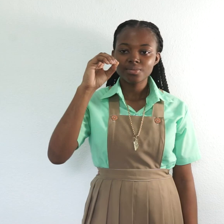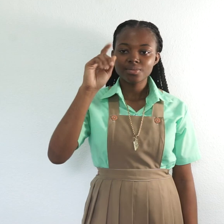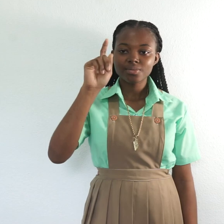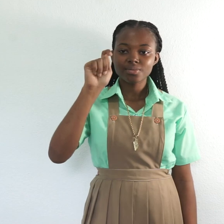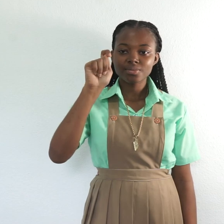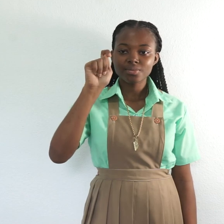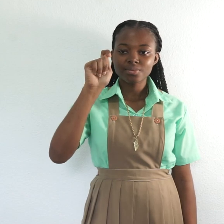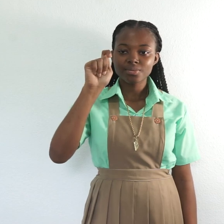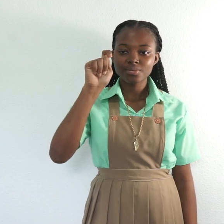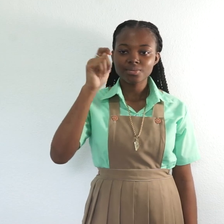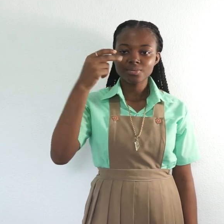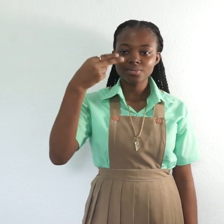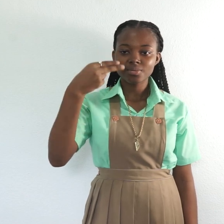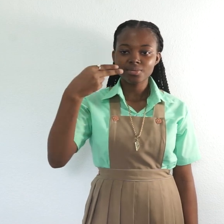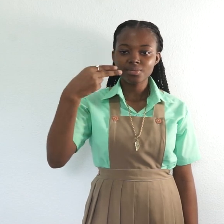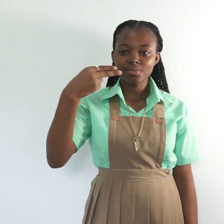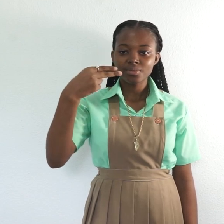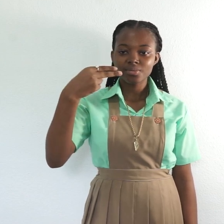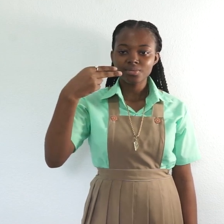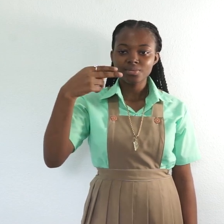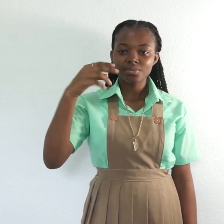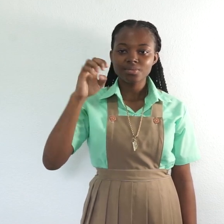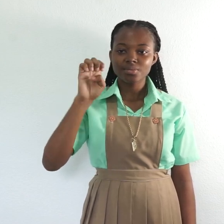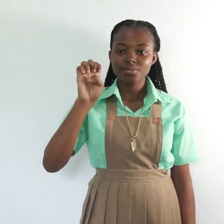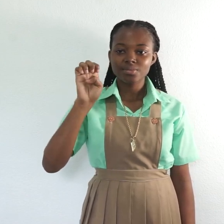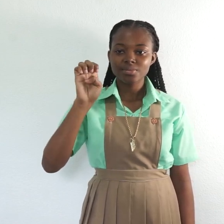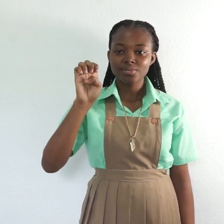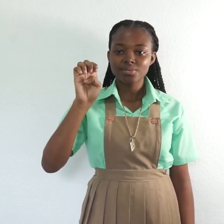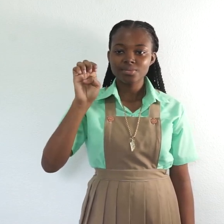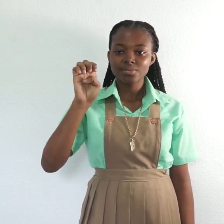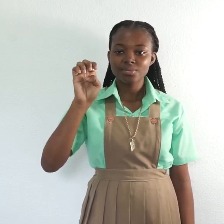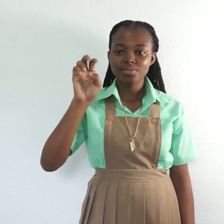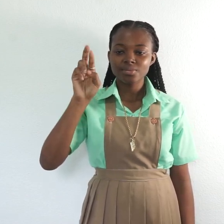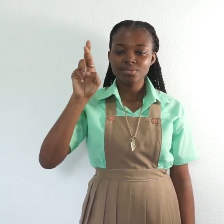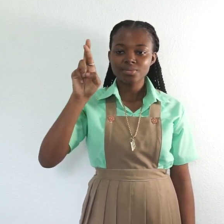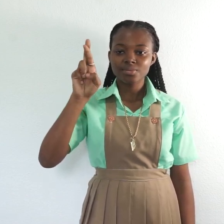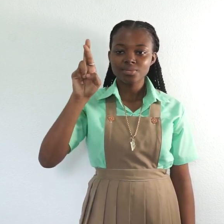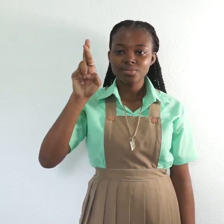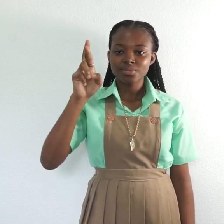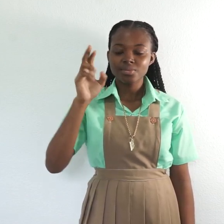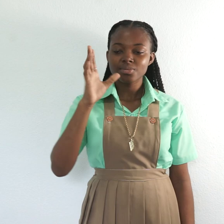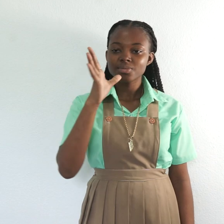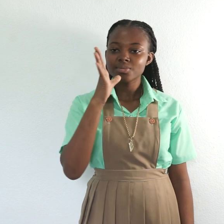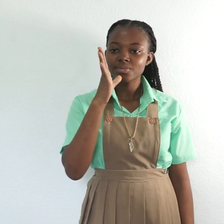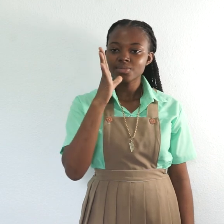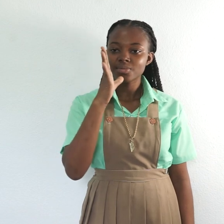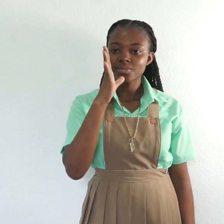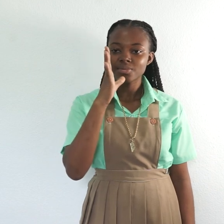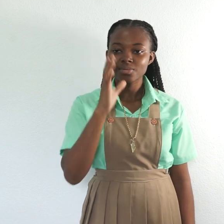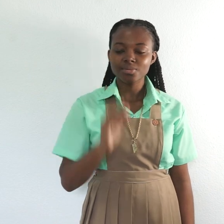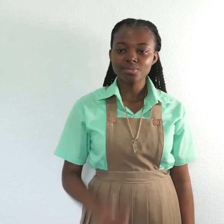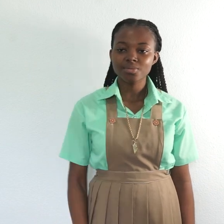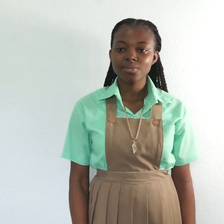H H H E R Mother Yes